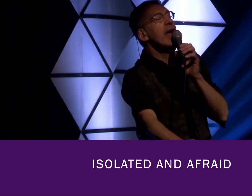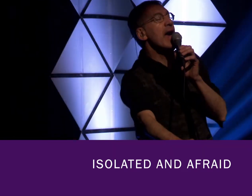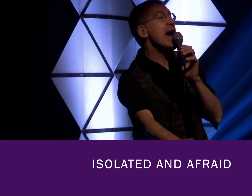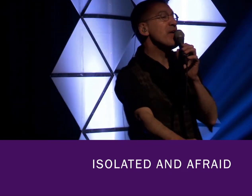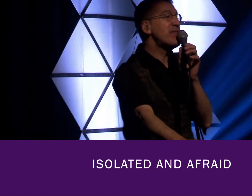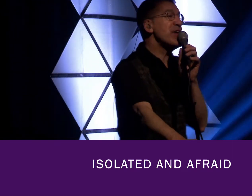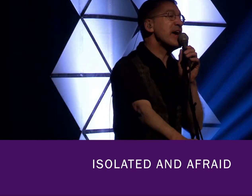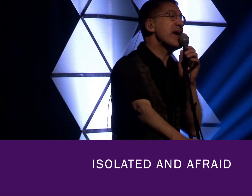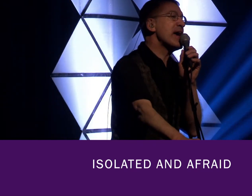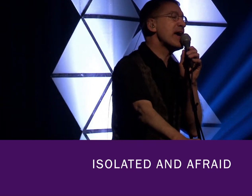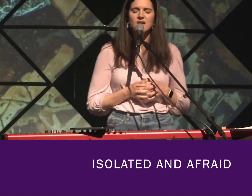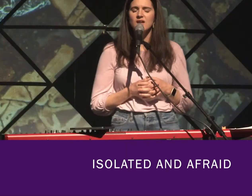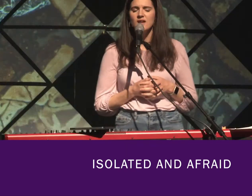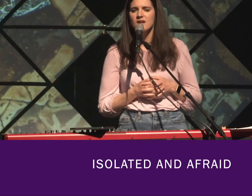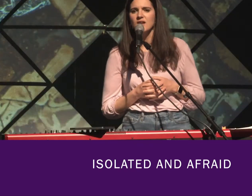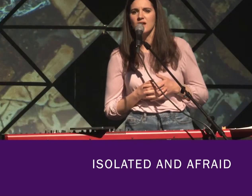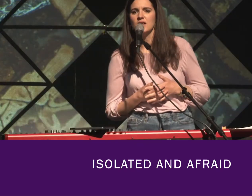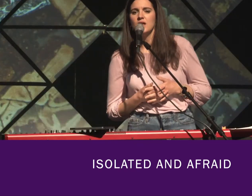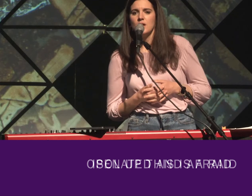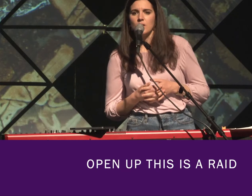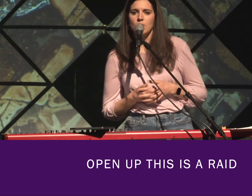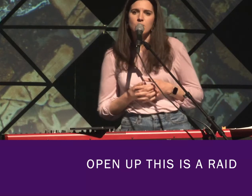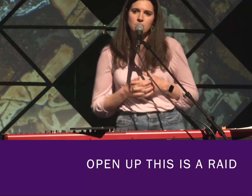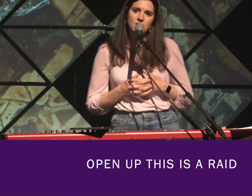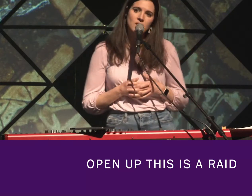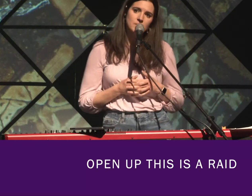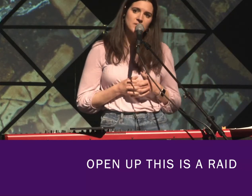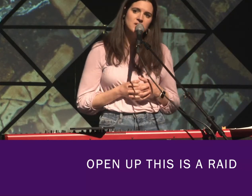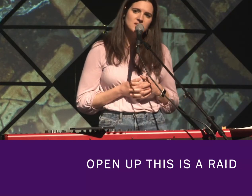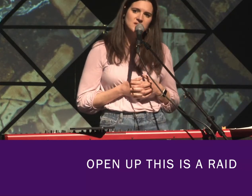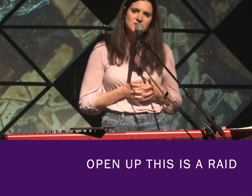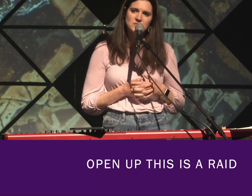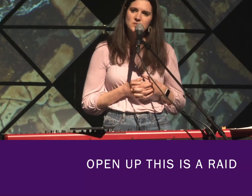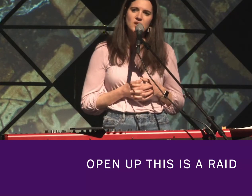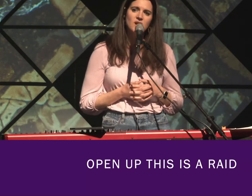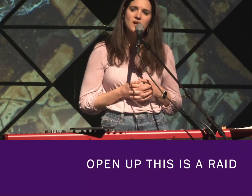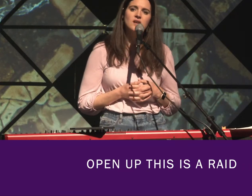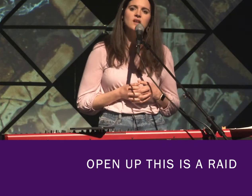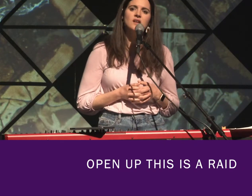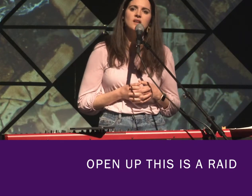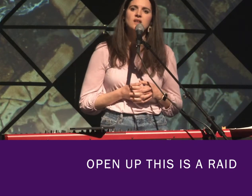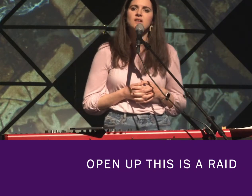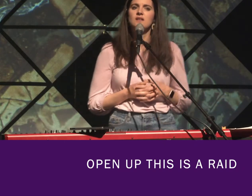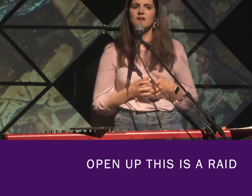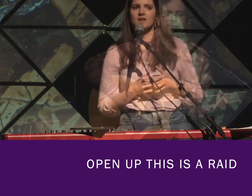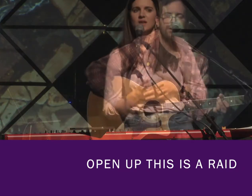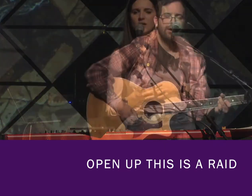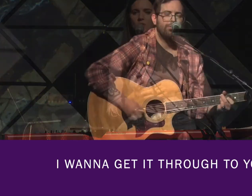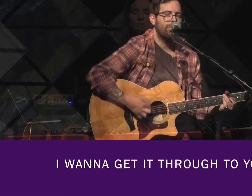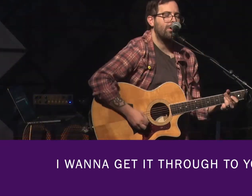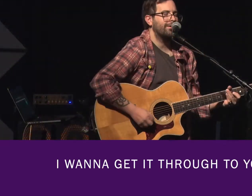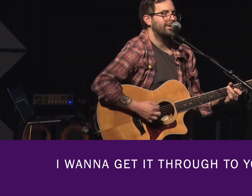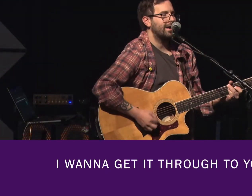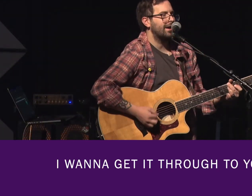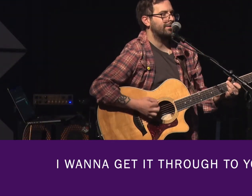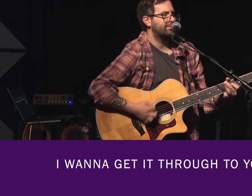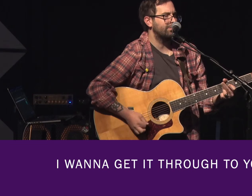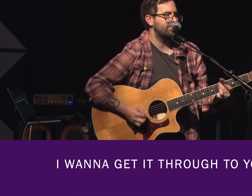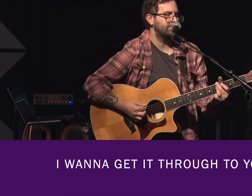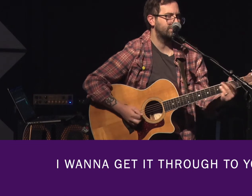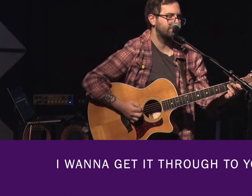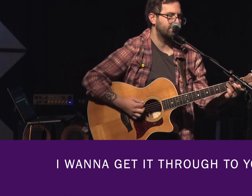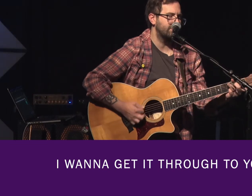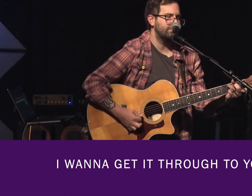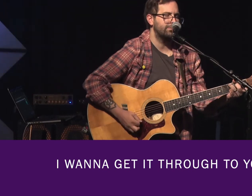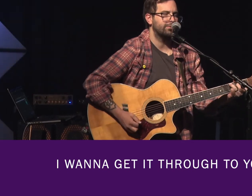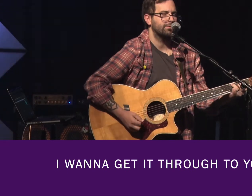isolated and afraid. Open up, this is the way. I wanna get it